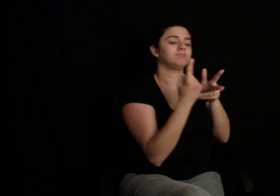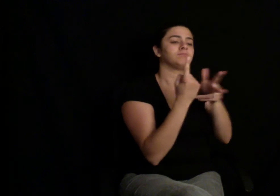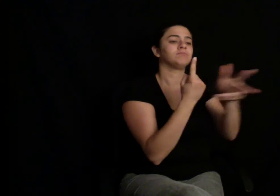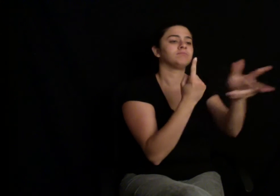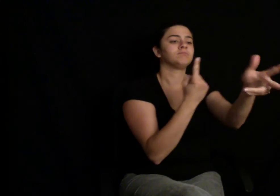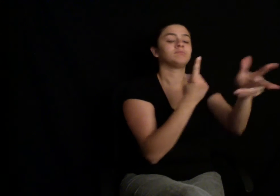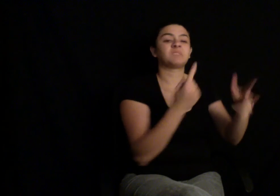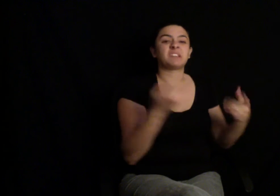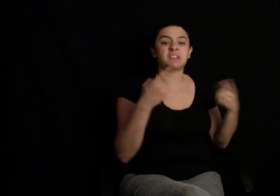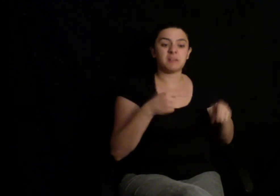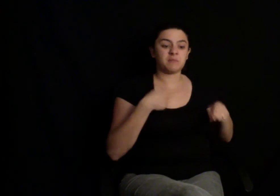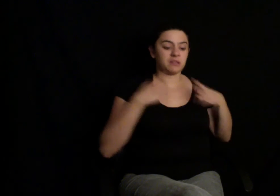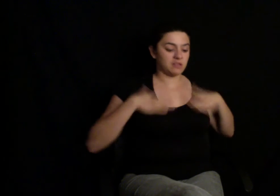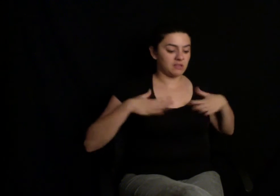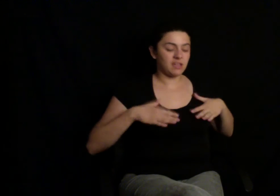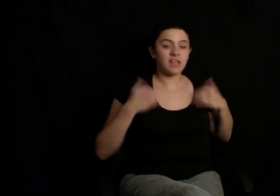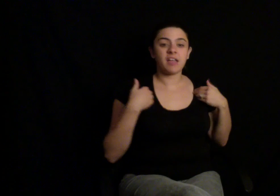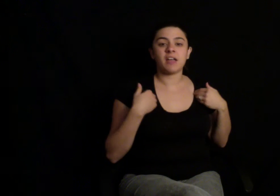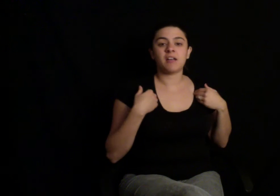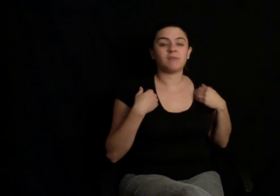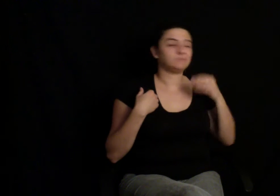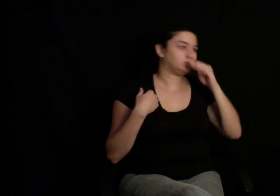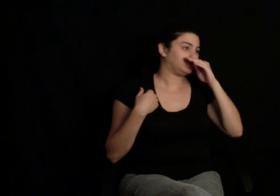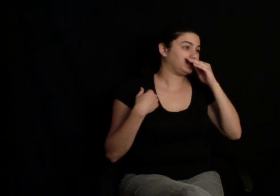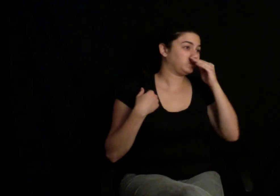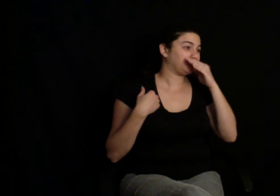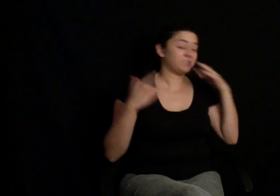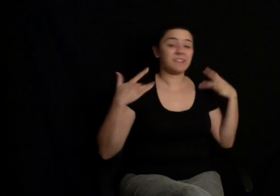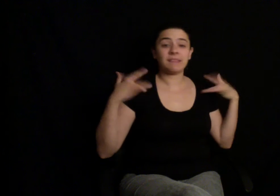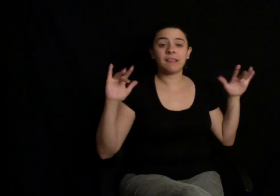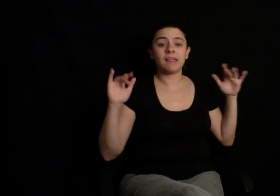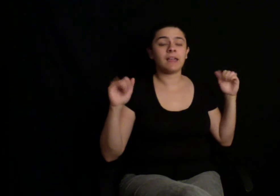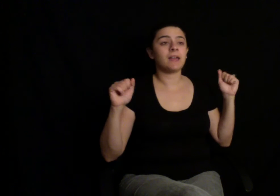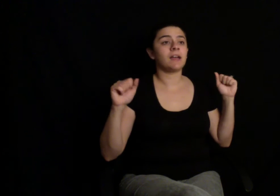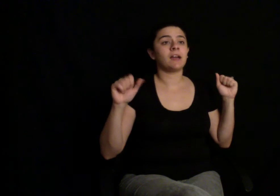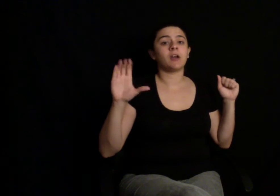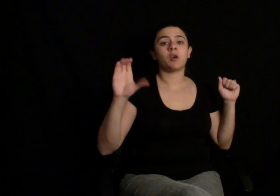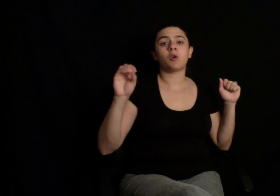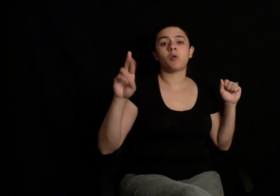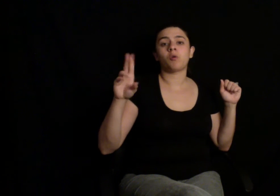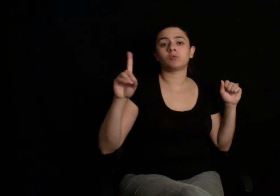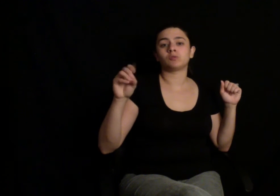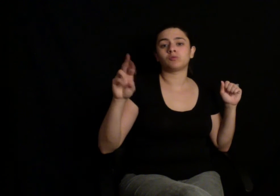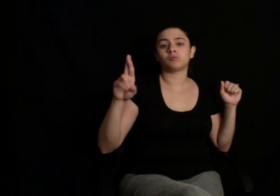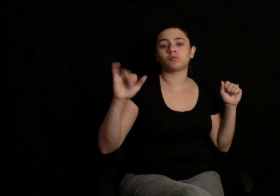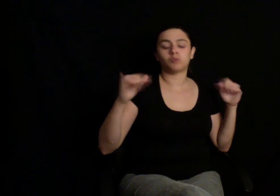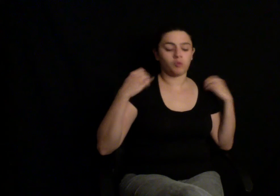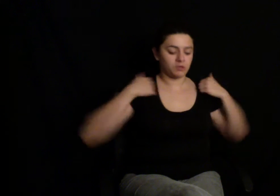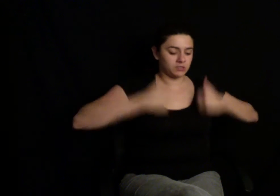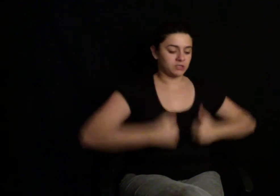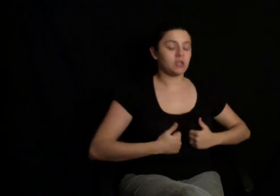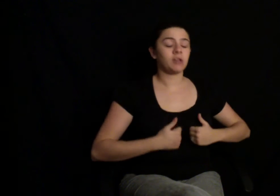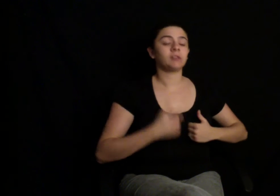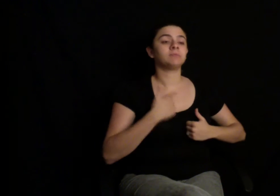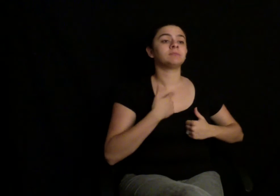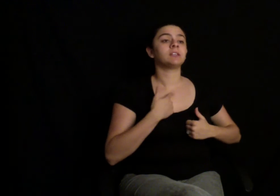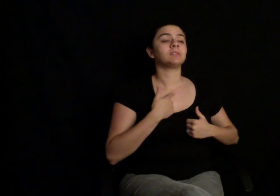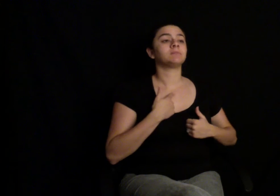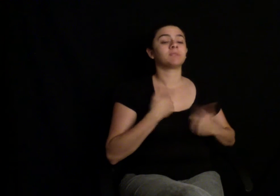Bean light corduroy jacket, and I was walking next to Tom Cruise's car when he was kind of slyly exiting the vehicle and walking to the bus